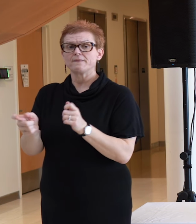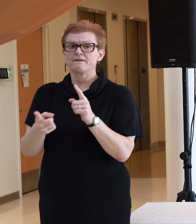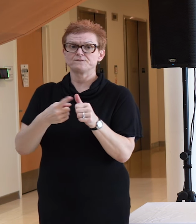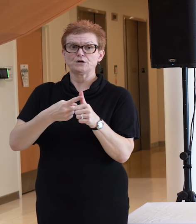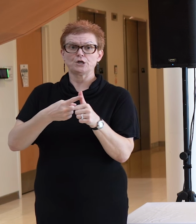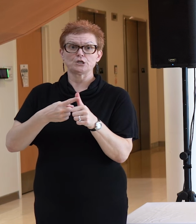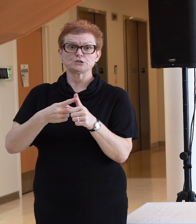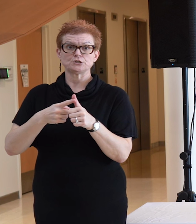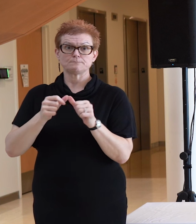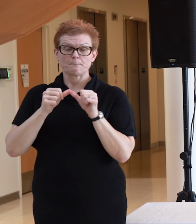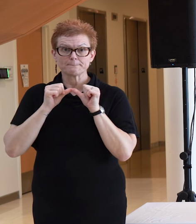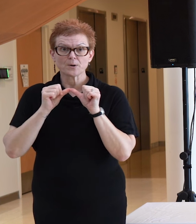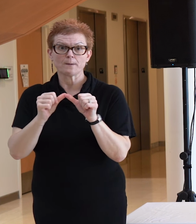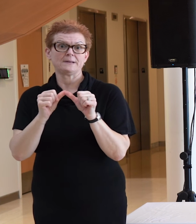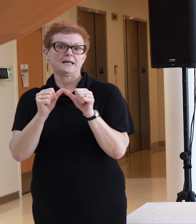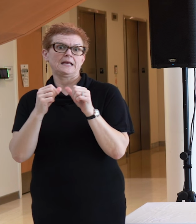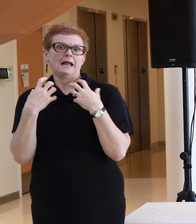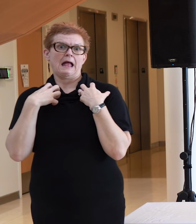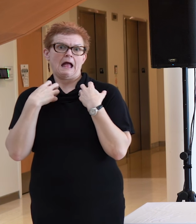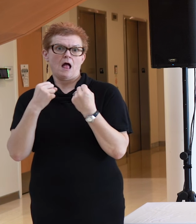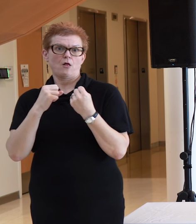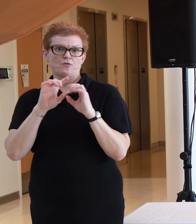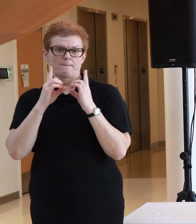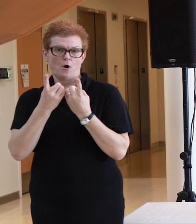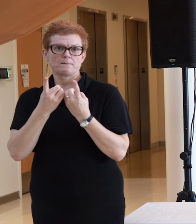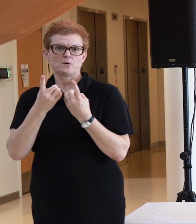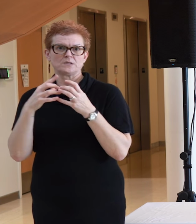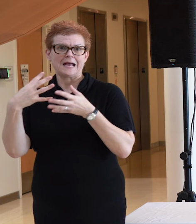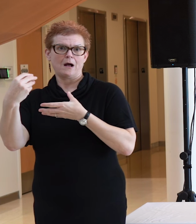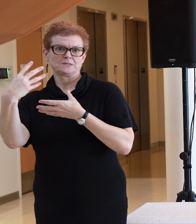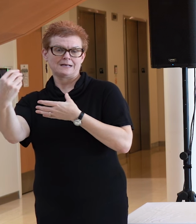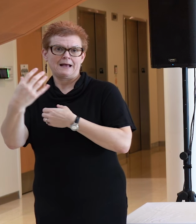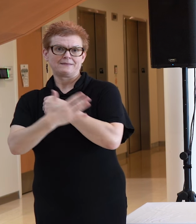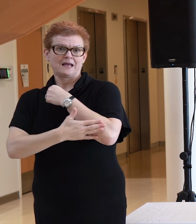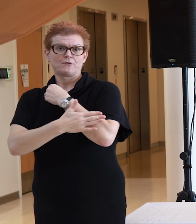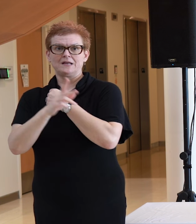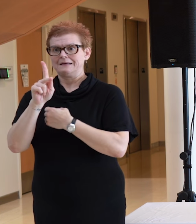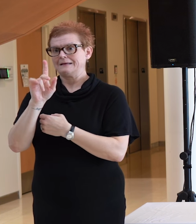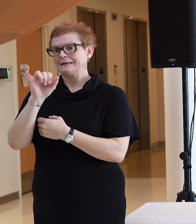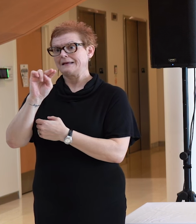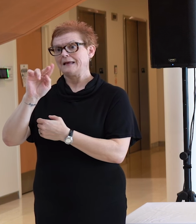health clinic operated by the health department, it was outside of the county, but it was located in Kinloch. In